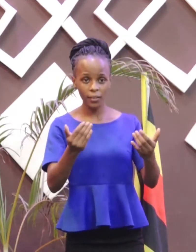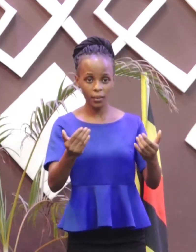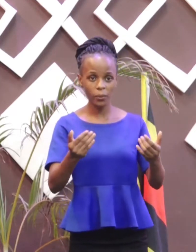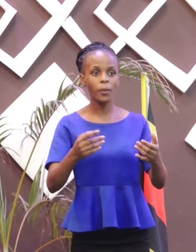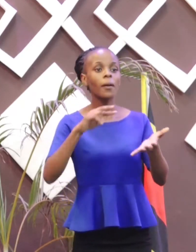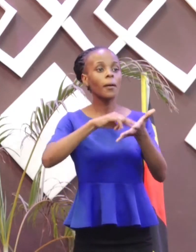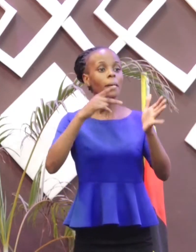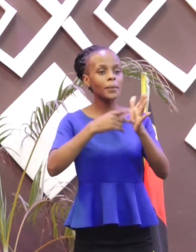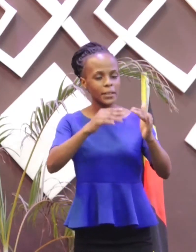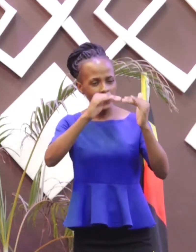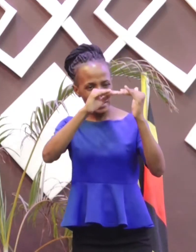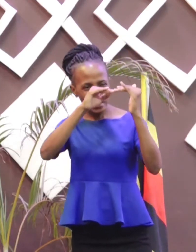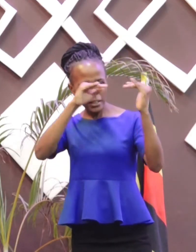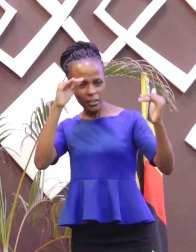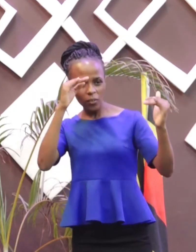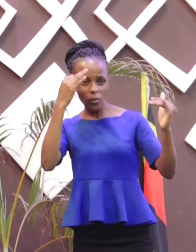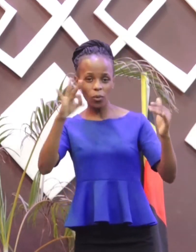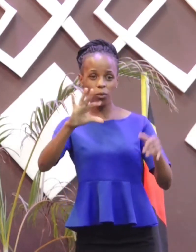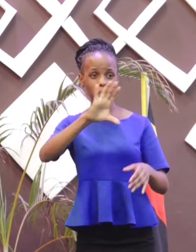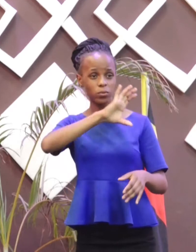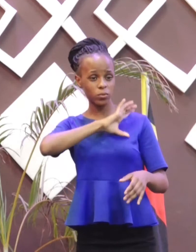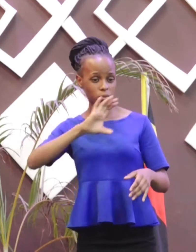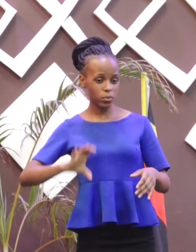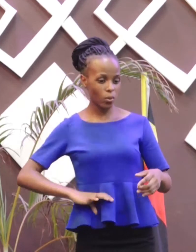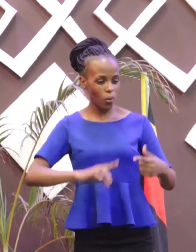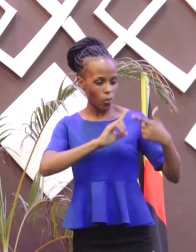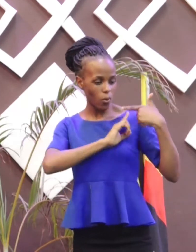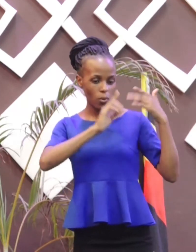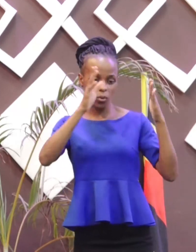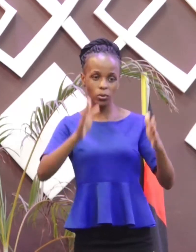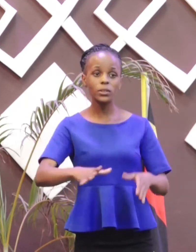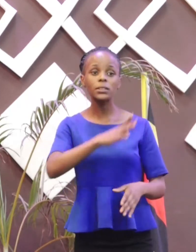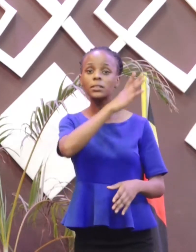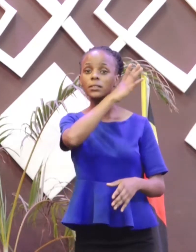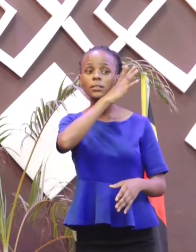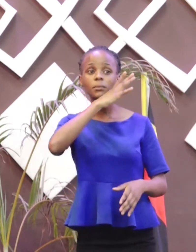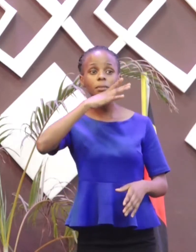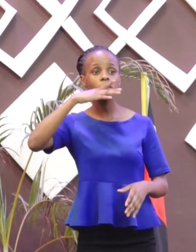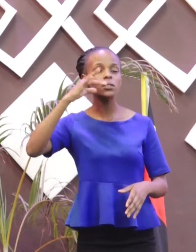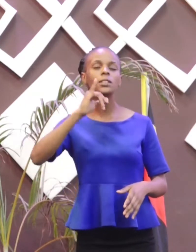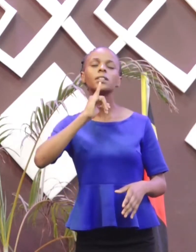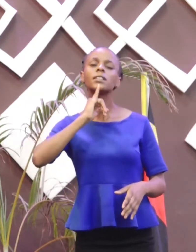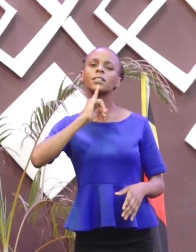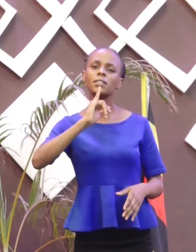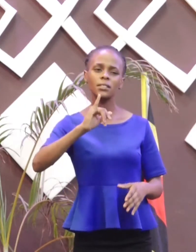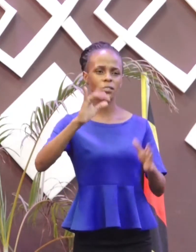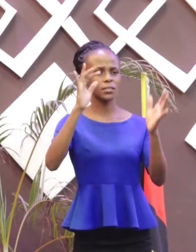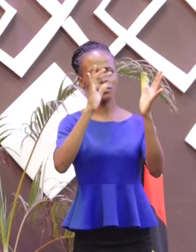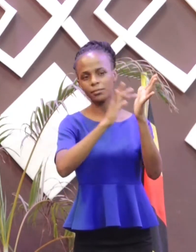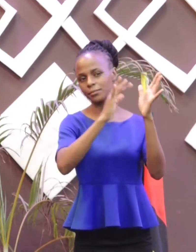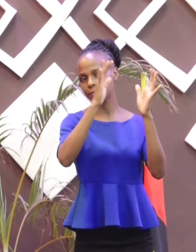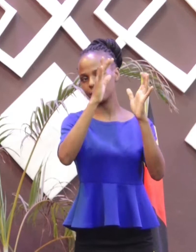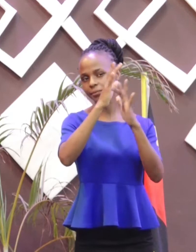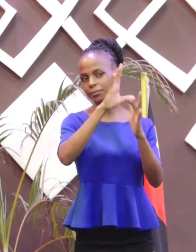the standard measure of Christian or spiritual maturity is Christ. So eddaala kwe